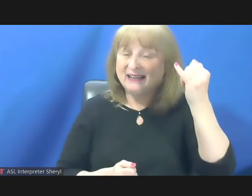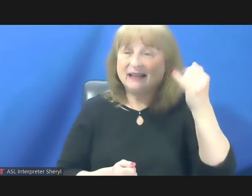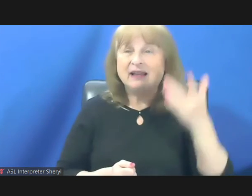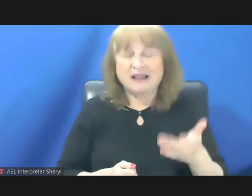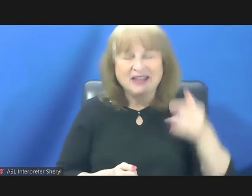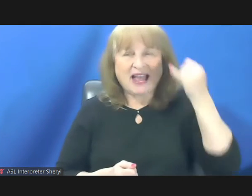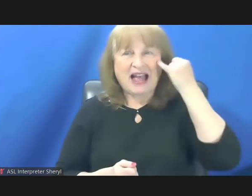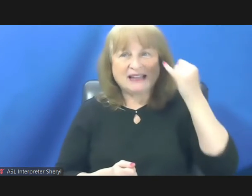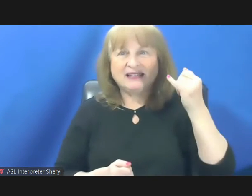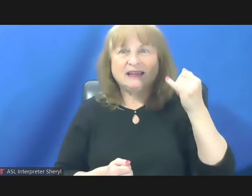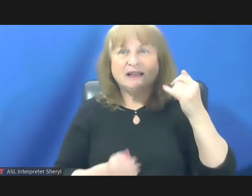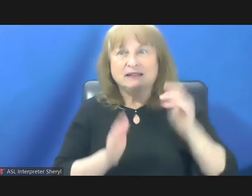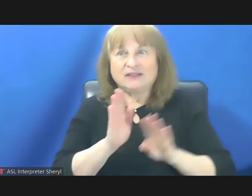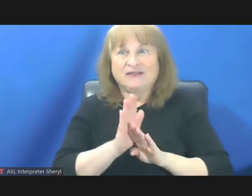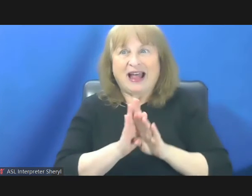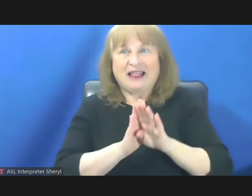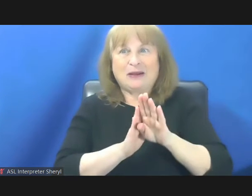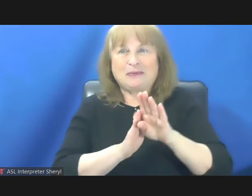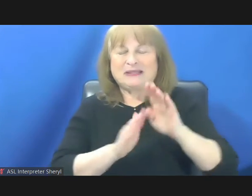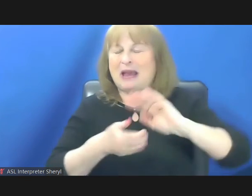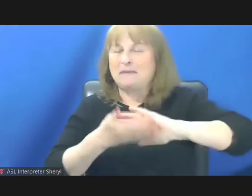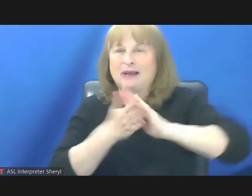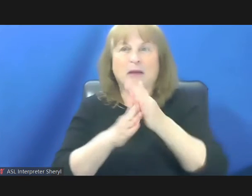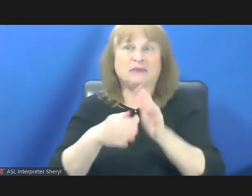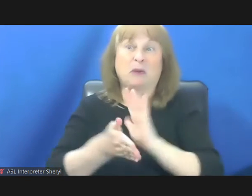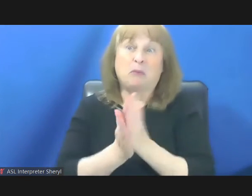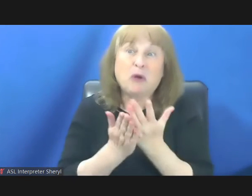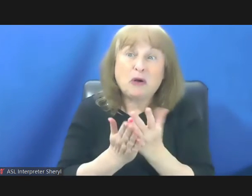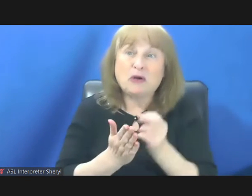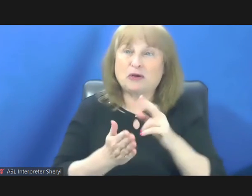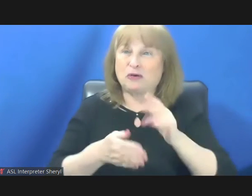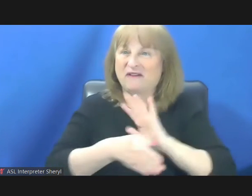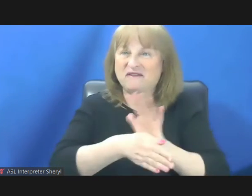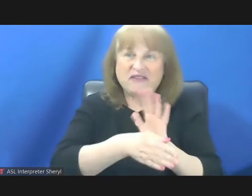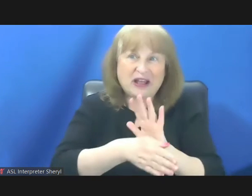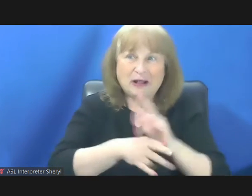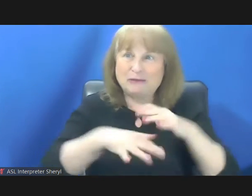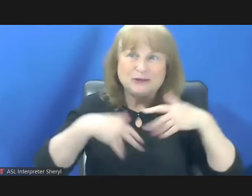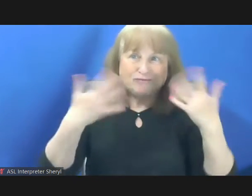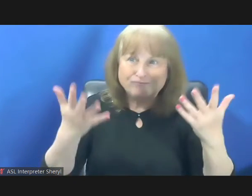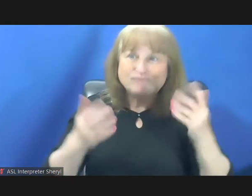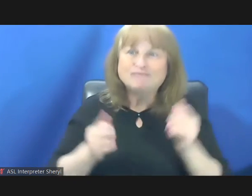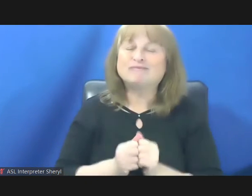idea develops and becomes a book or a film and so forth. And